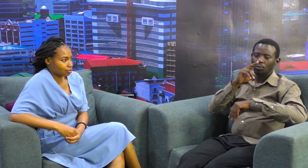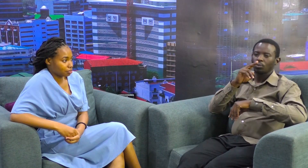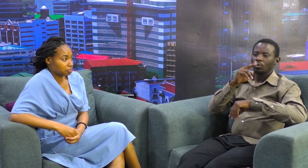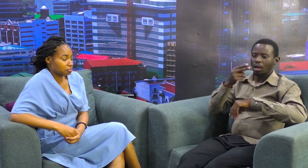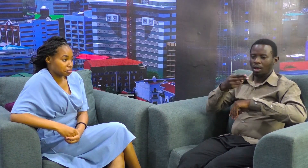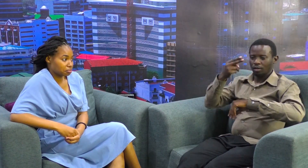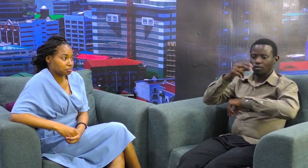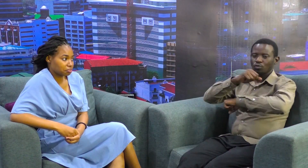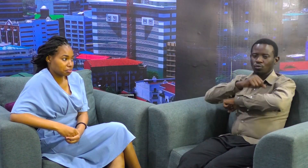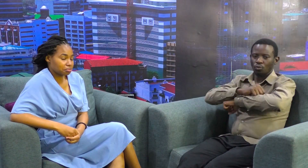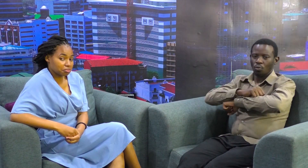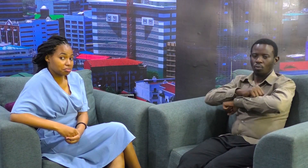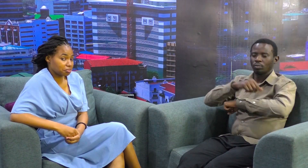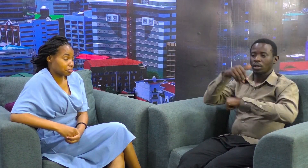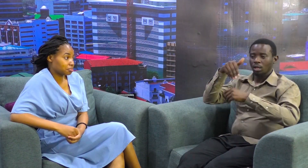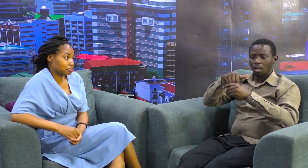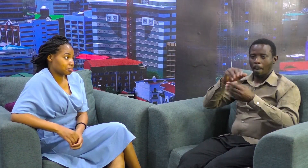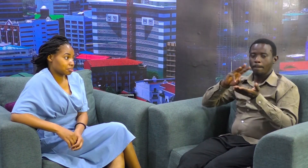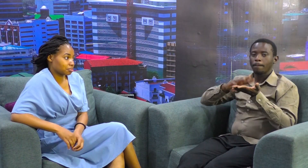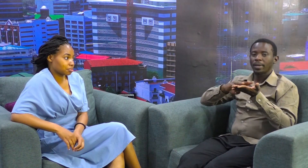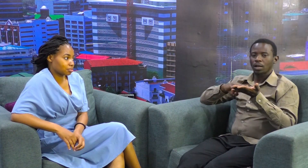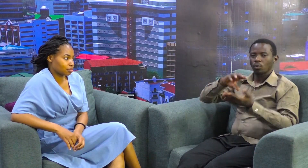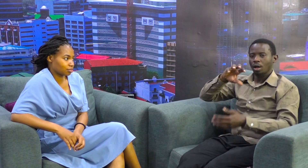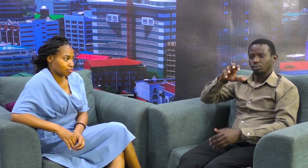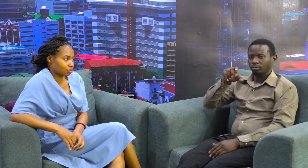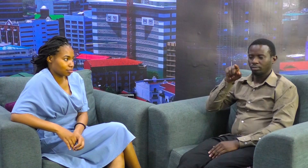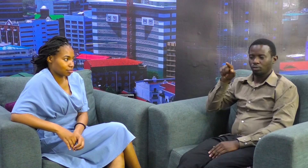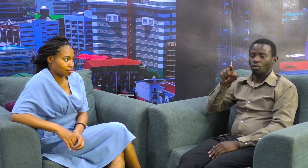to Kuja High School in Migori County.